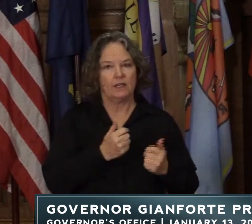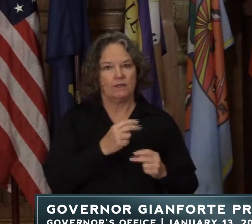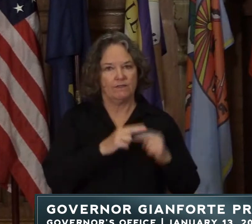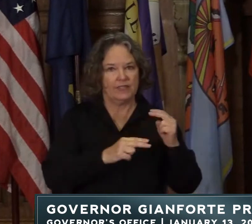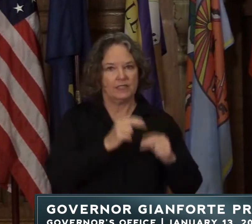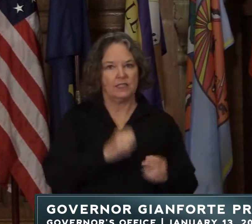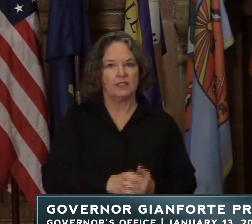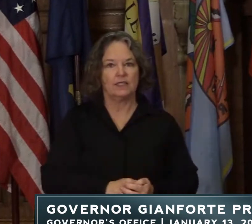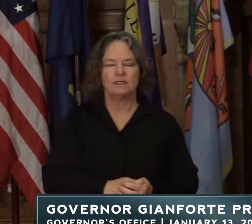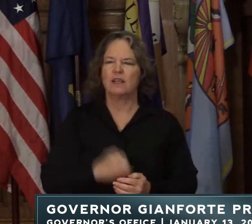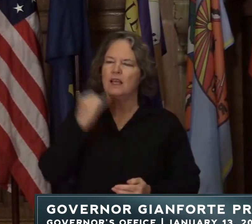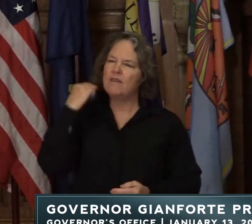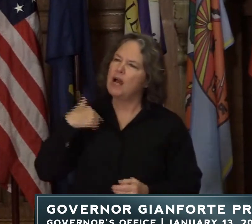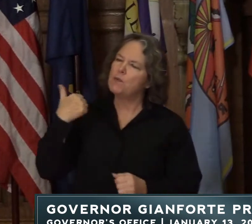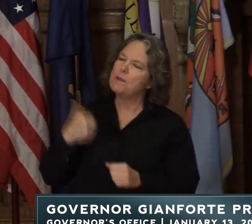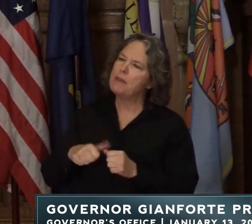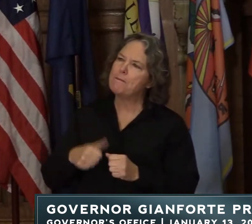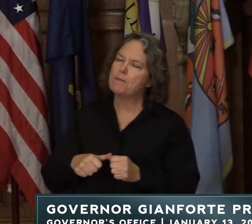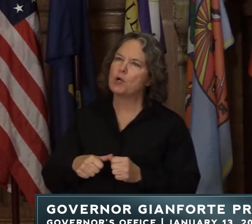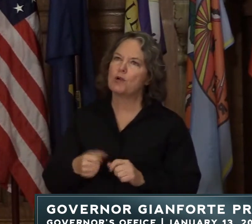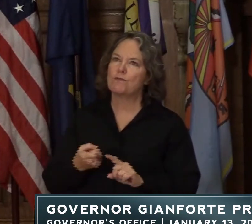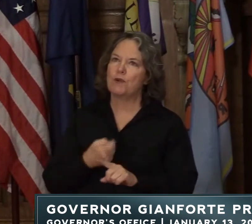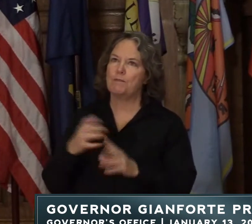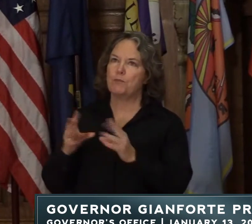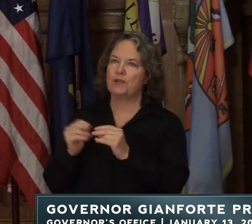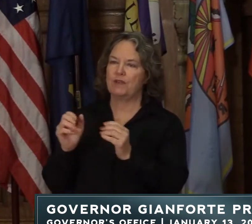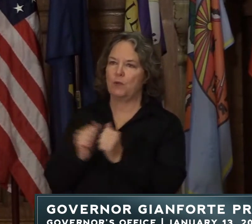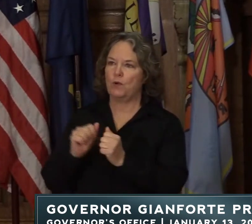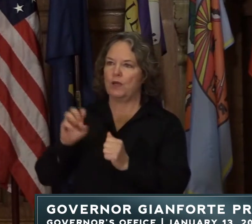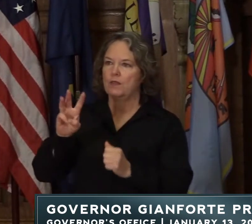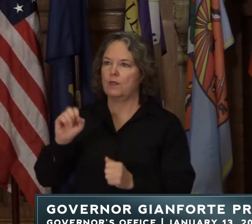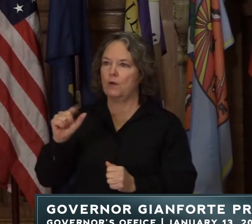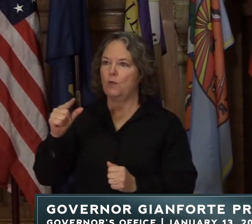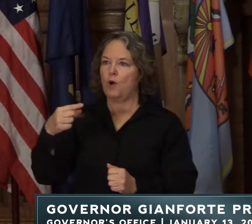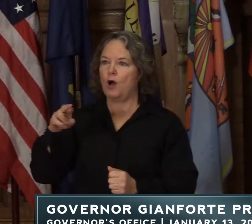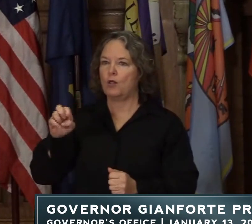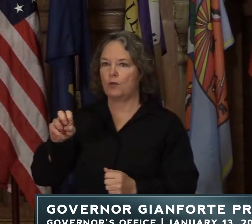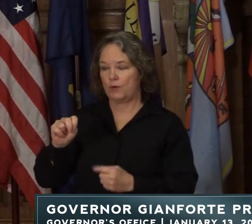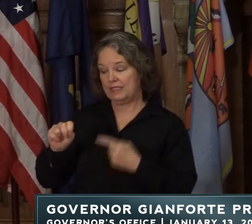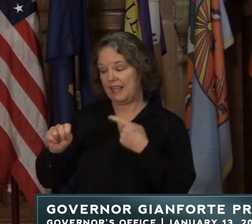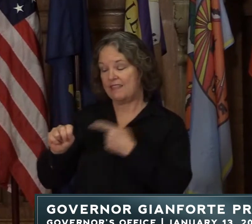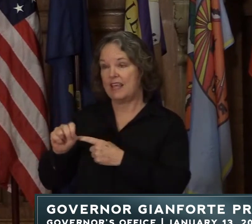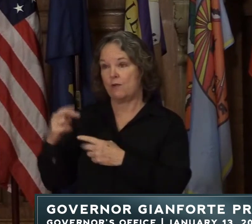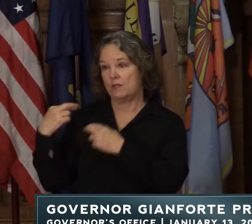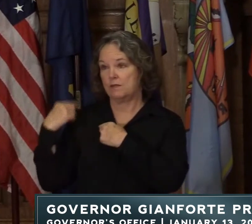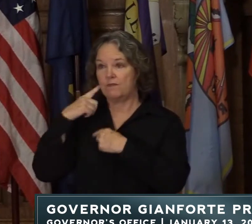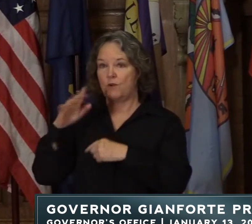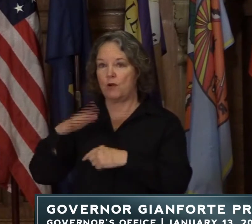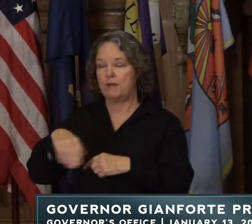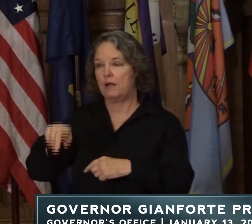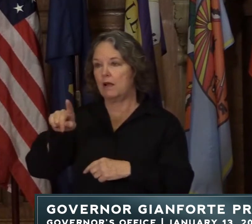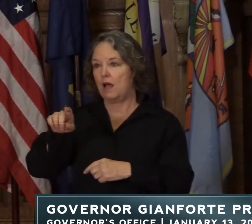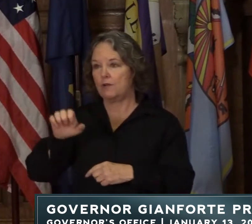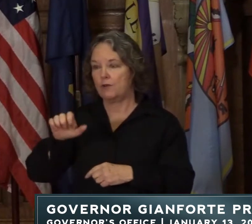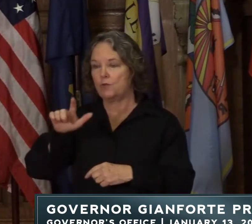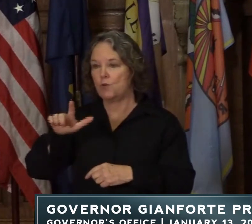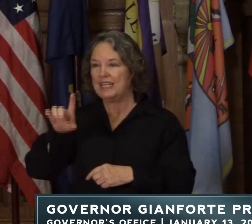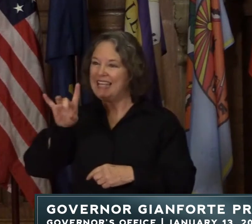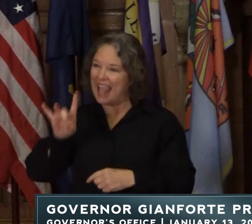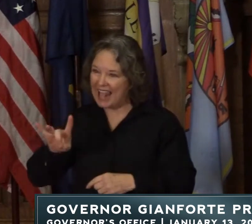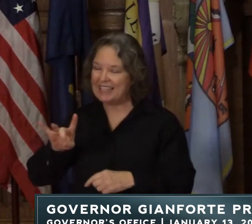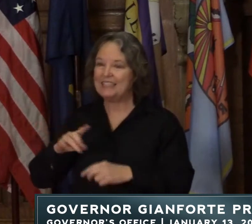And if I recall correctly from the briefing we had from Walgreens is responsible for about 128 facilities in the state of Montana.